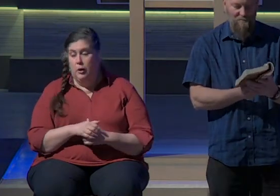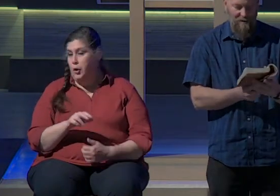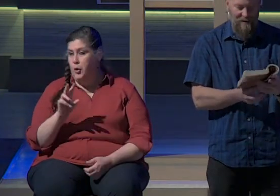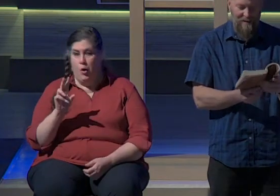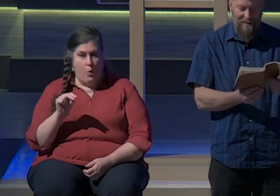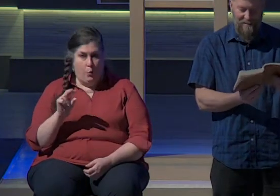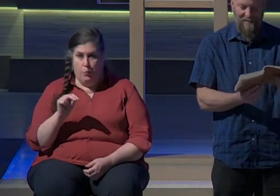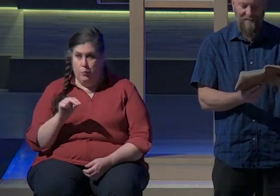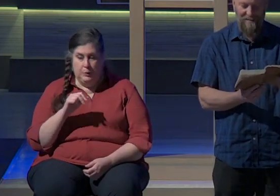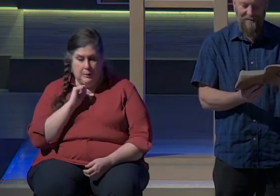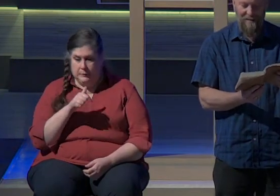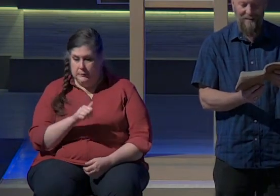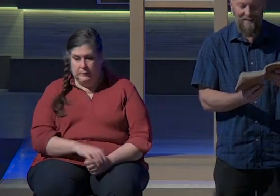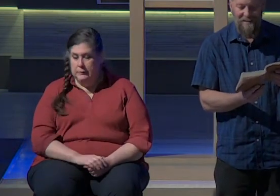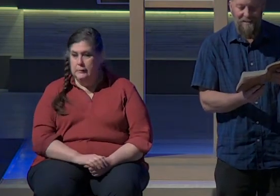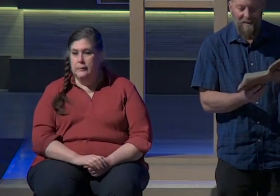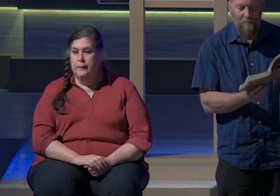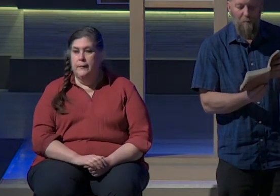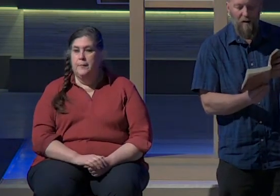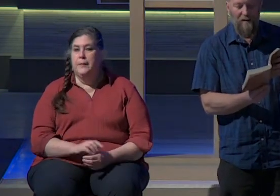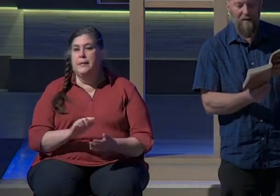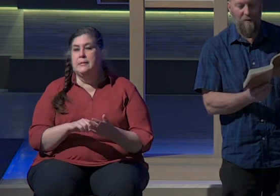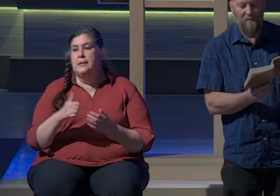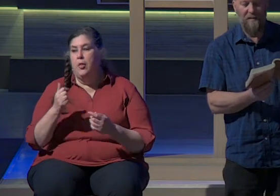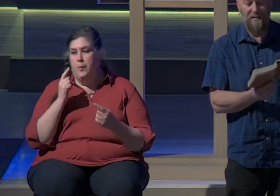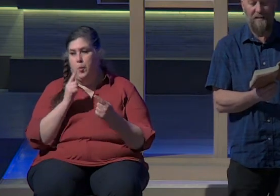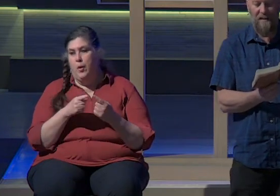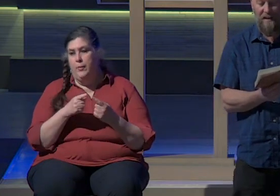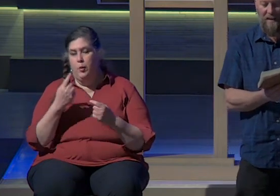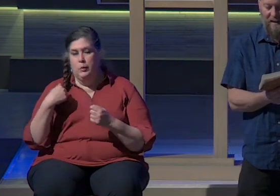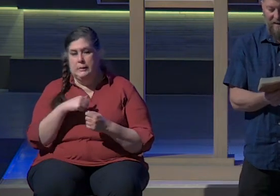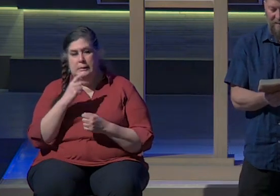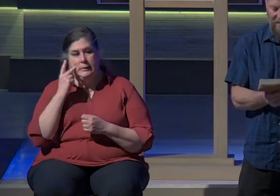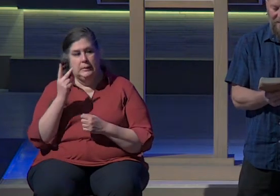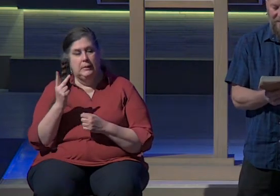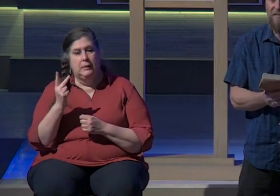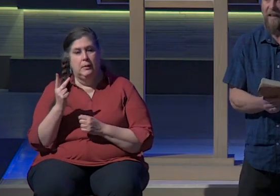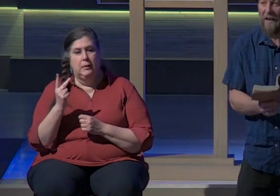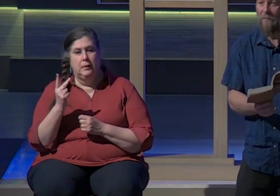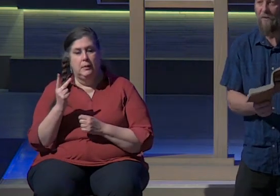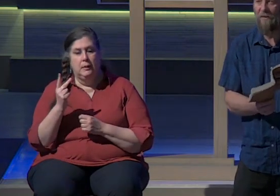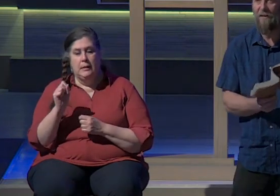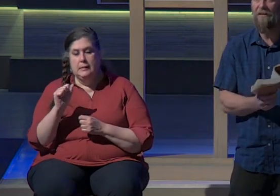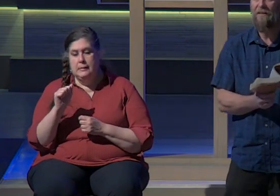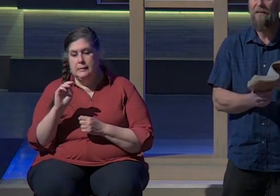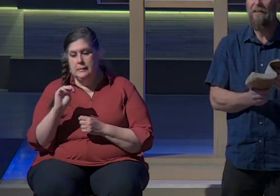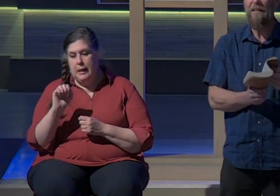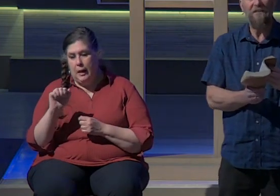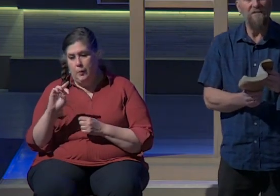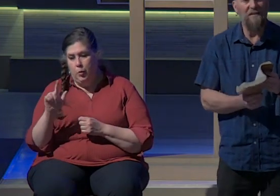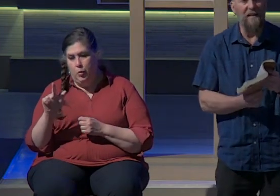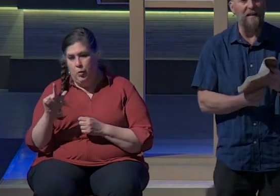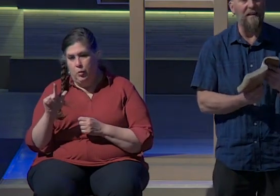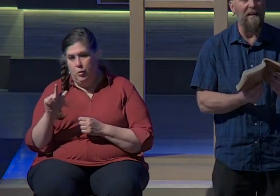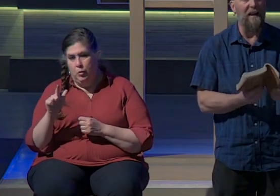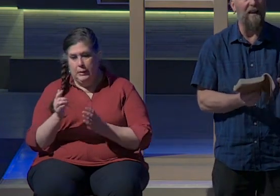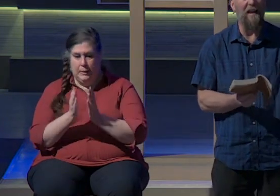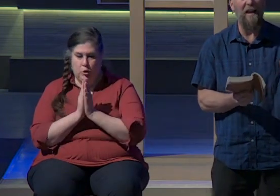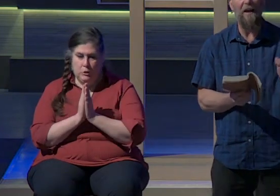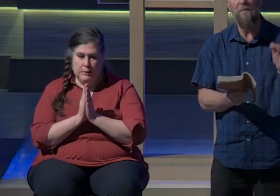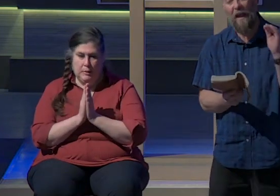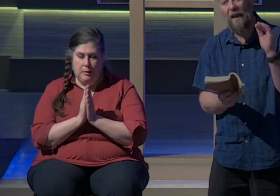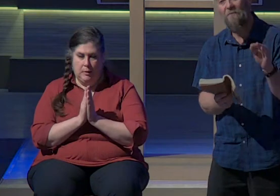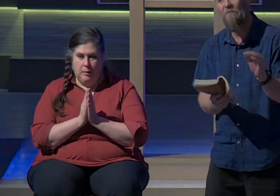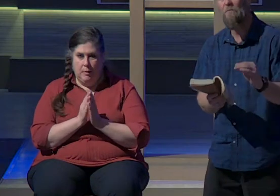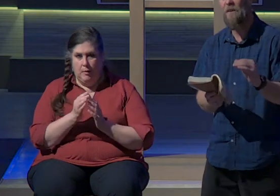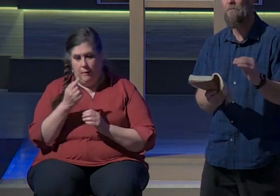No, he doesn't. And this is another point at which we see Samuel interceding